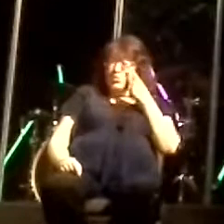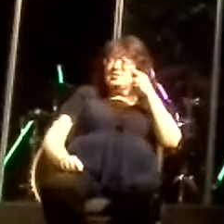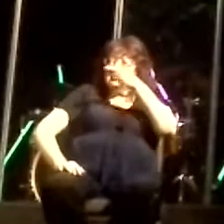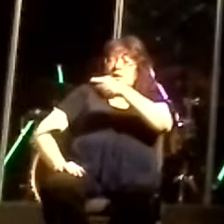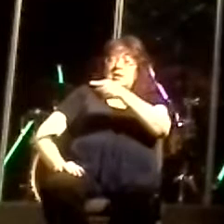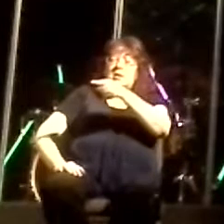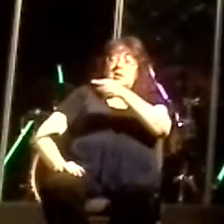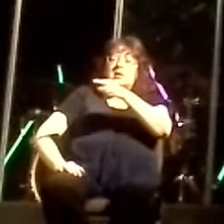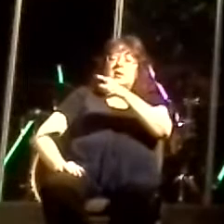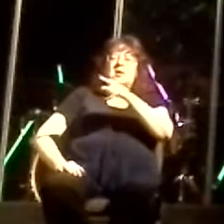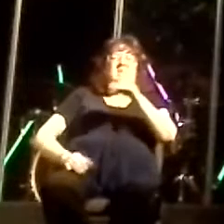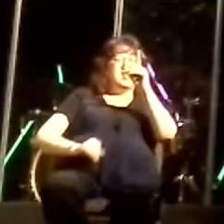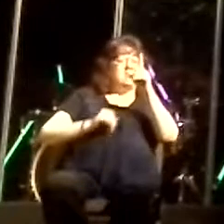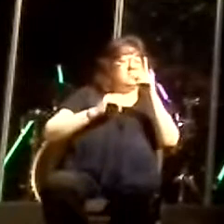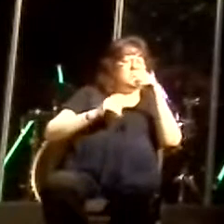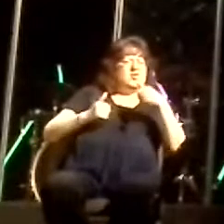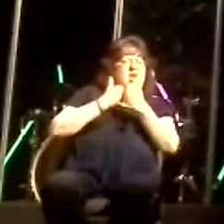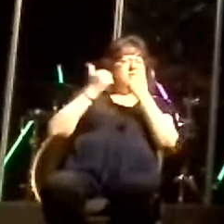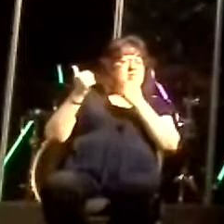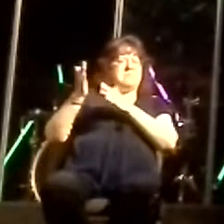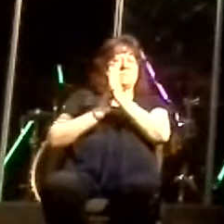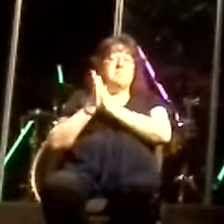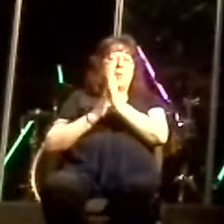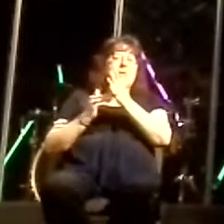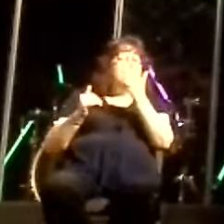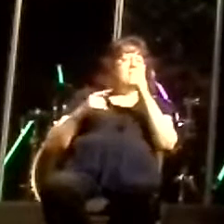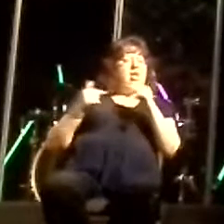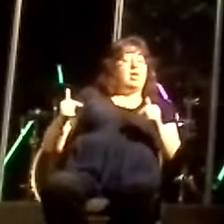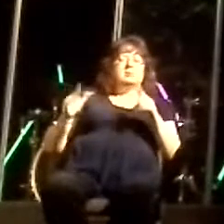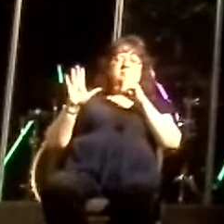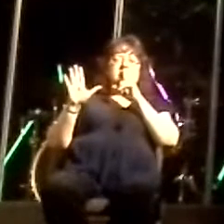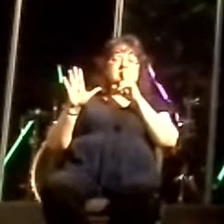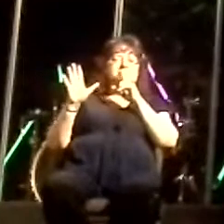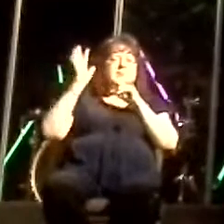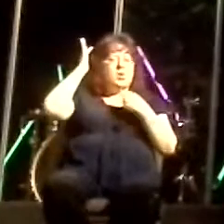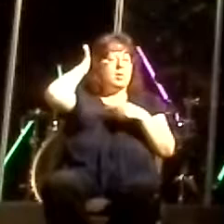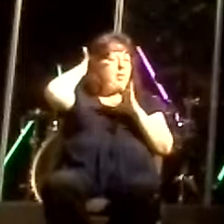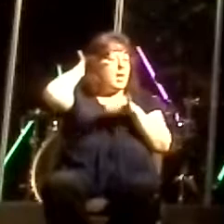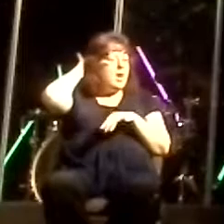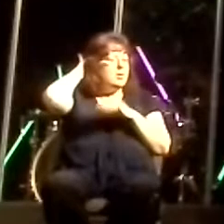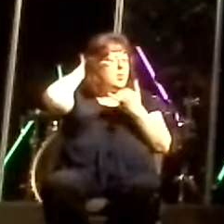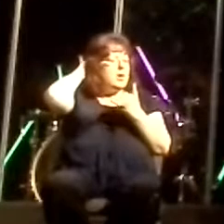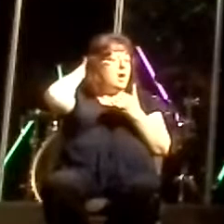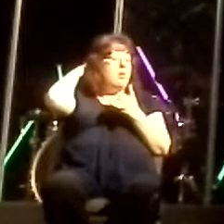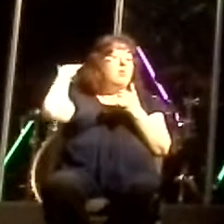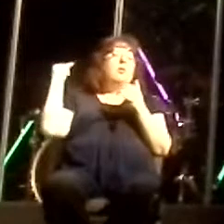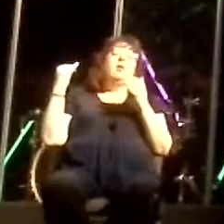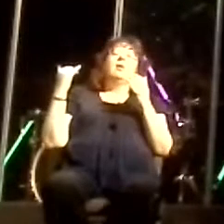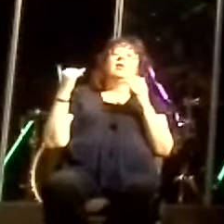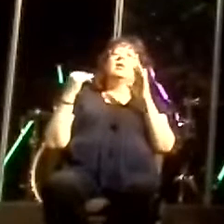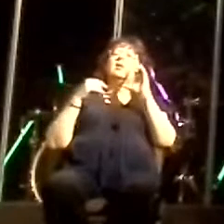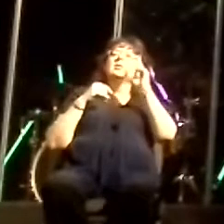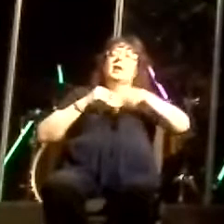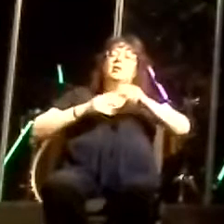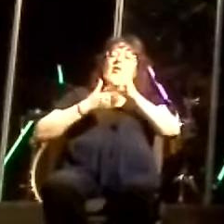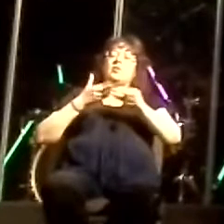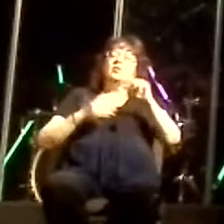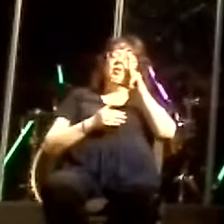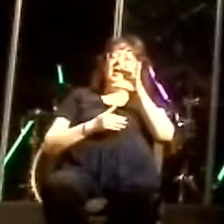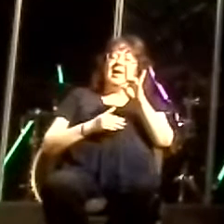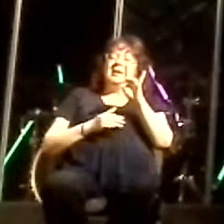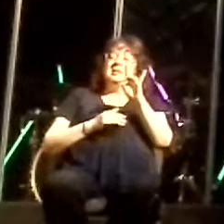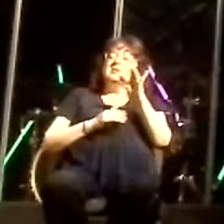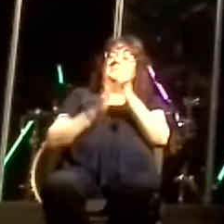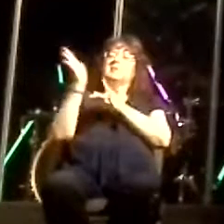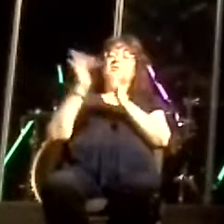Do you see? And then they go into questioning his motives and questioning some other things. We don't want to get into all of that right now. And it goes on in verse 38. But